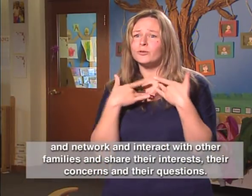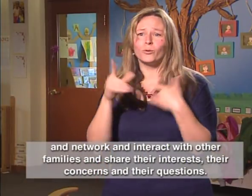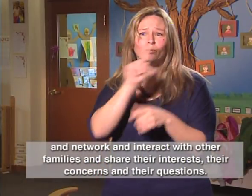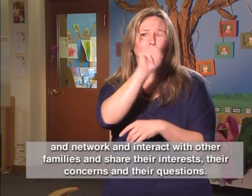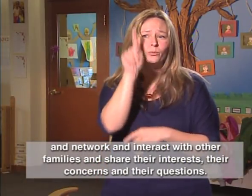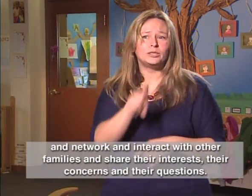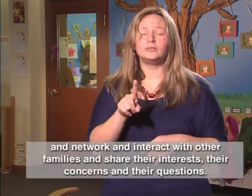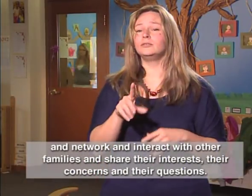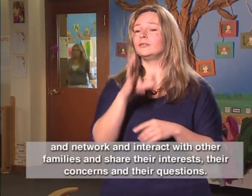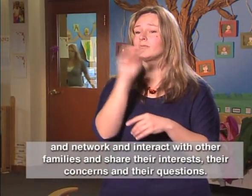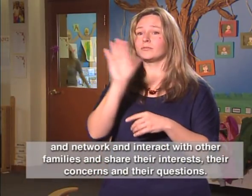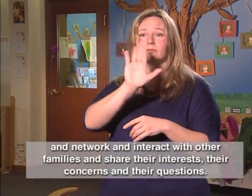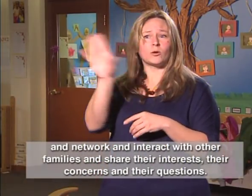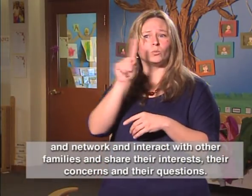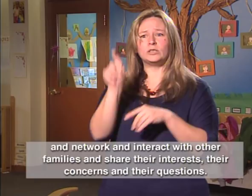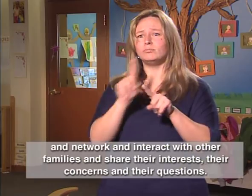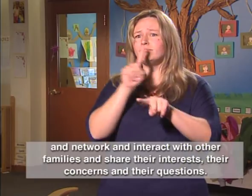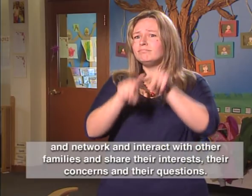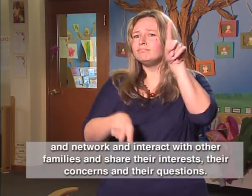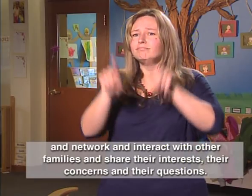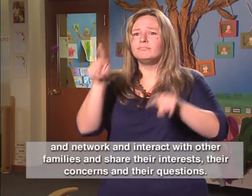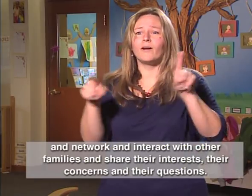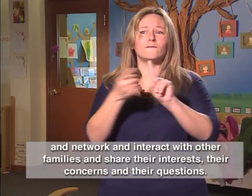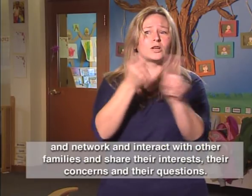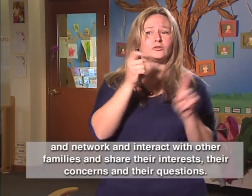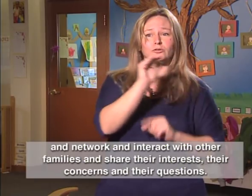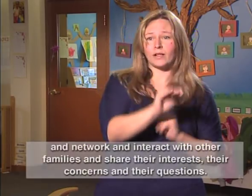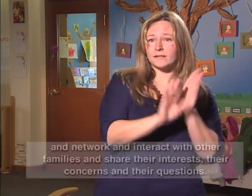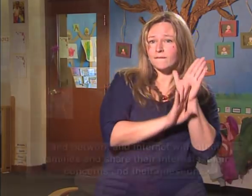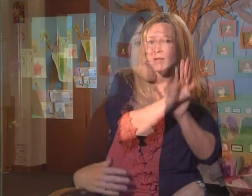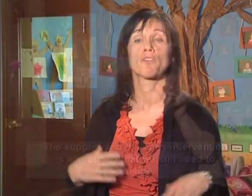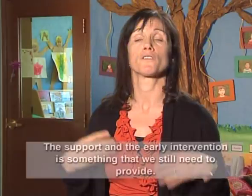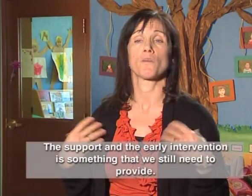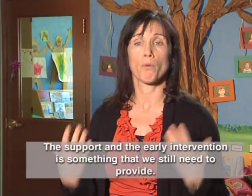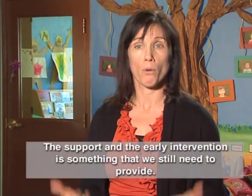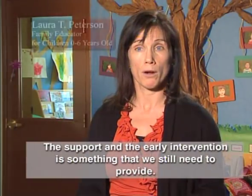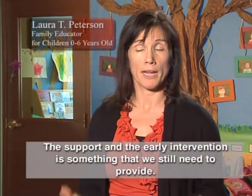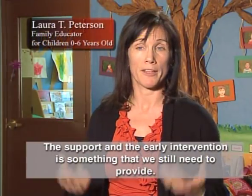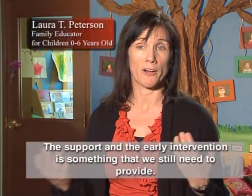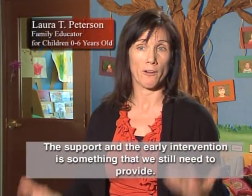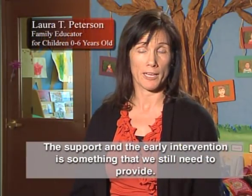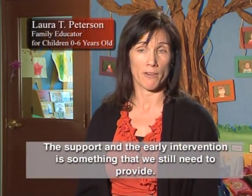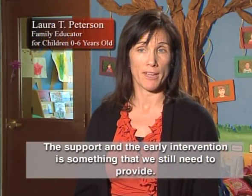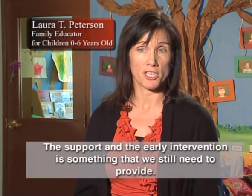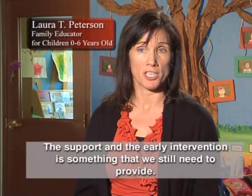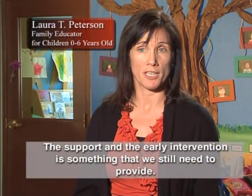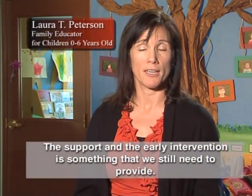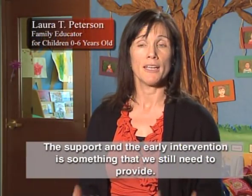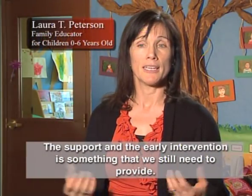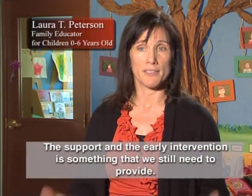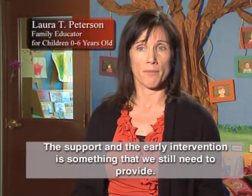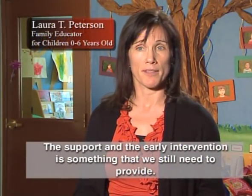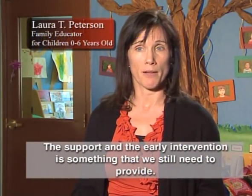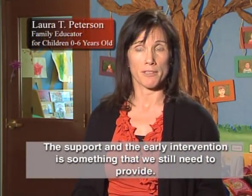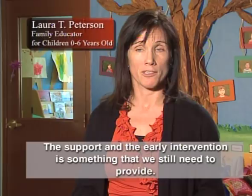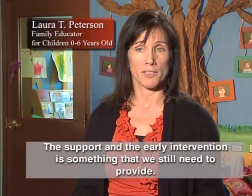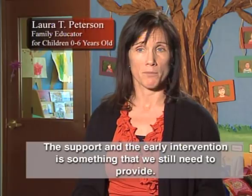share their interests, their concerns, and their questions. The support and the early intervention is something that we still need to